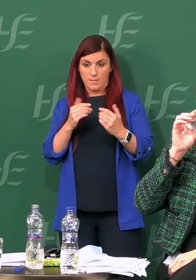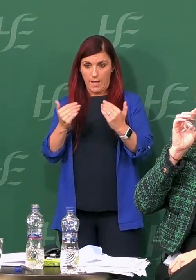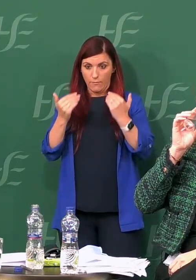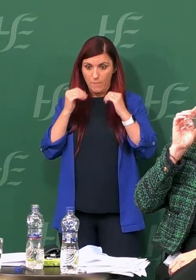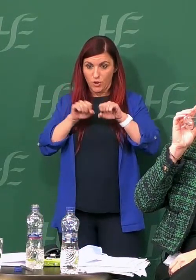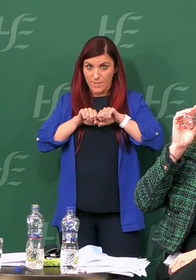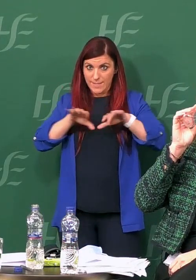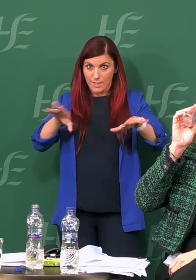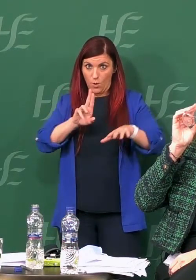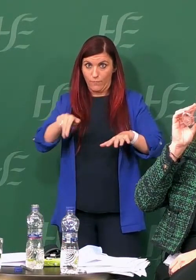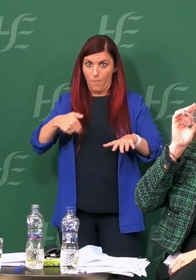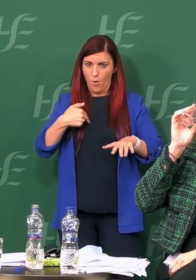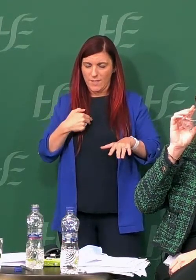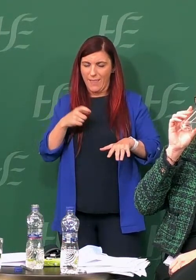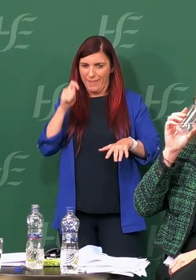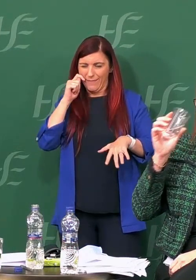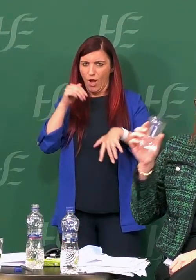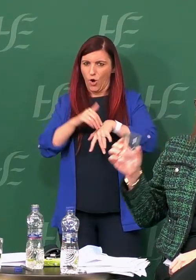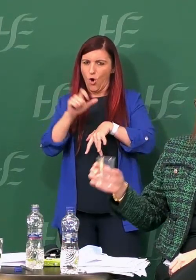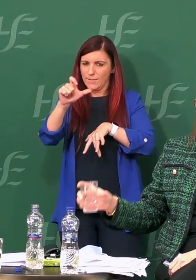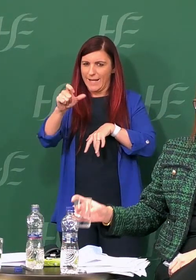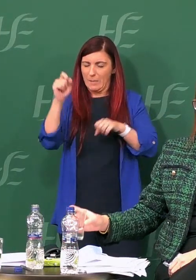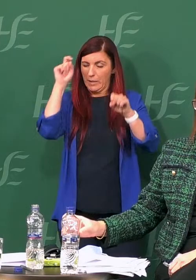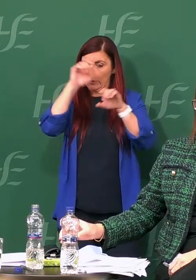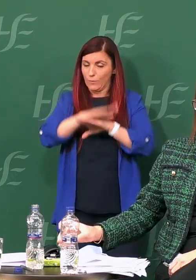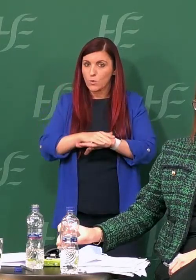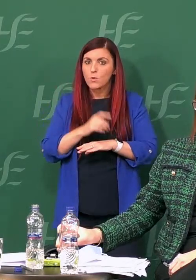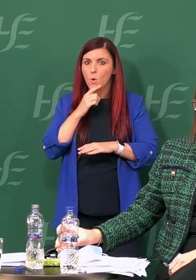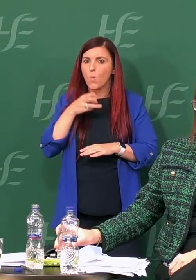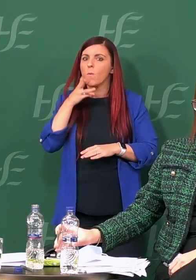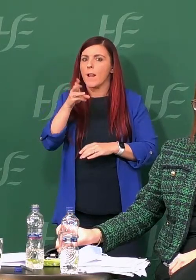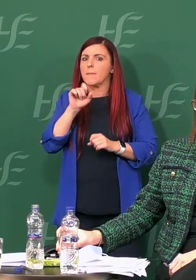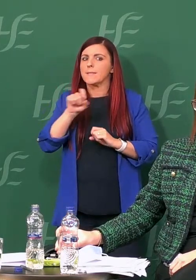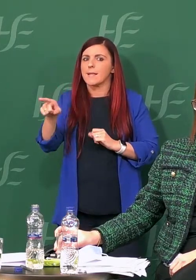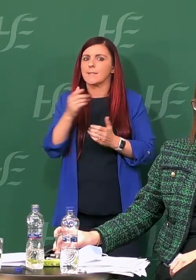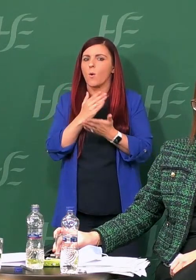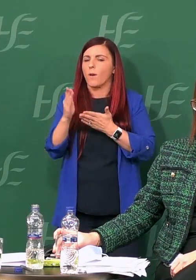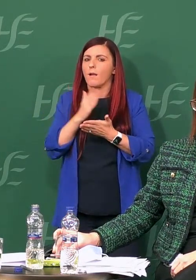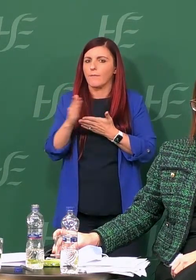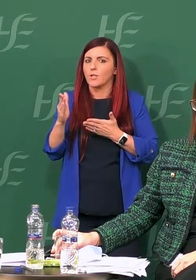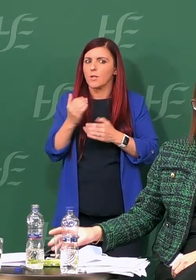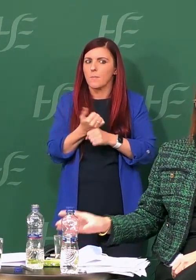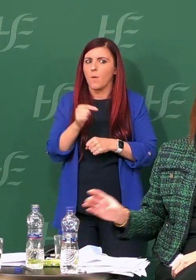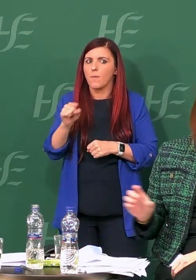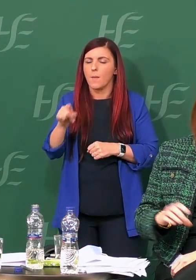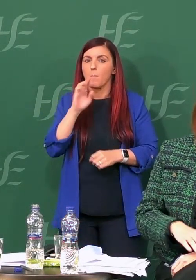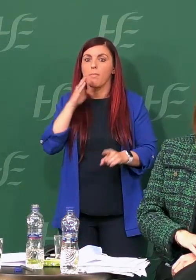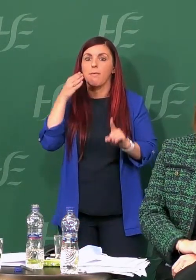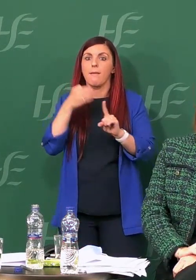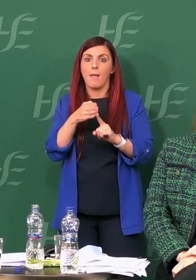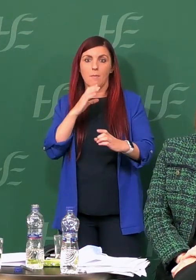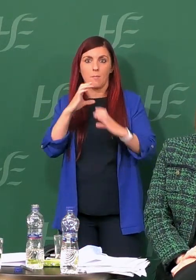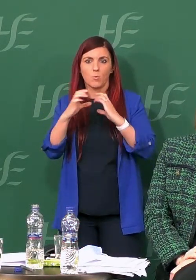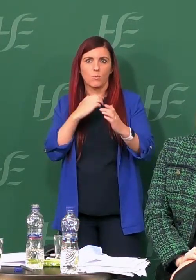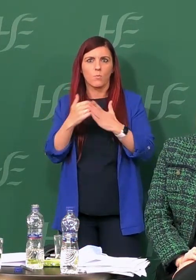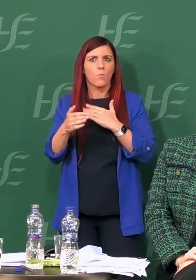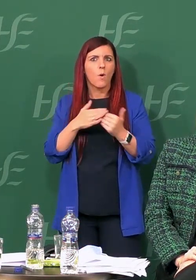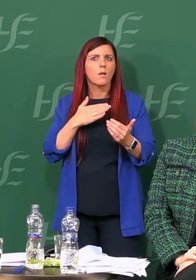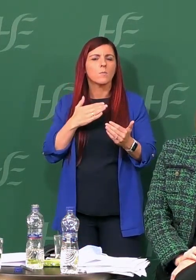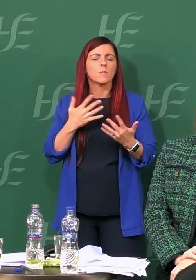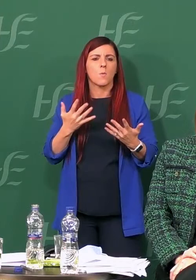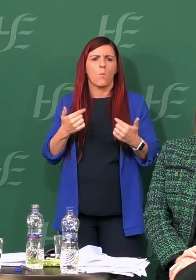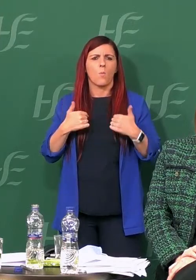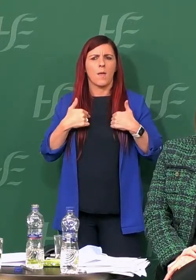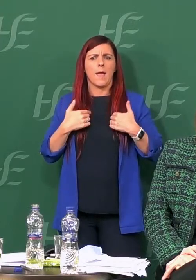issuing some clarification on that today, if it hasn't already issued. The purpose of that communications was we had a